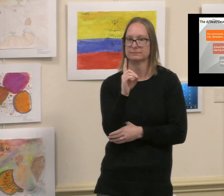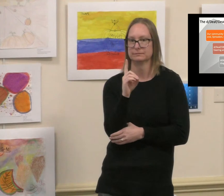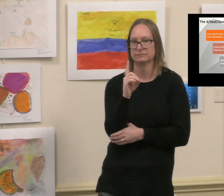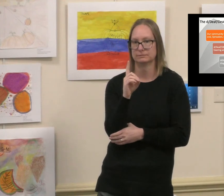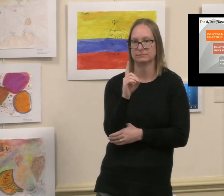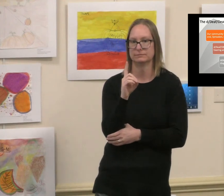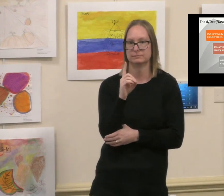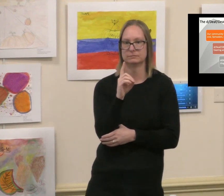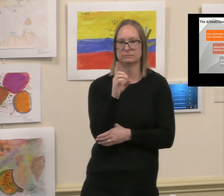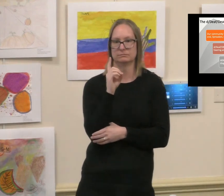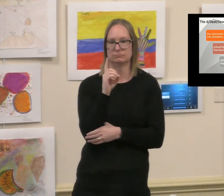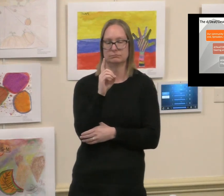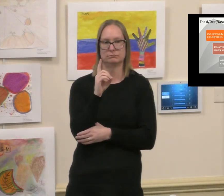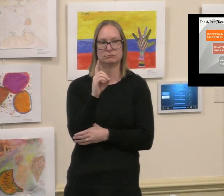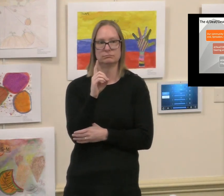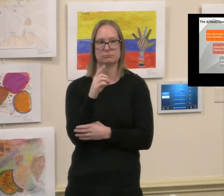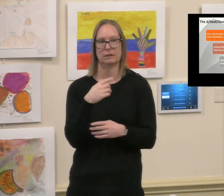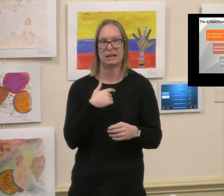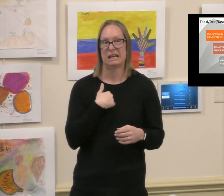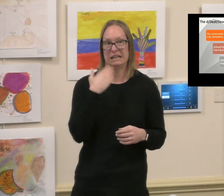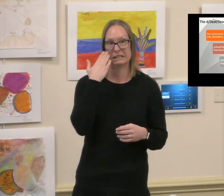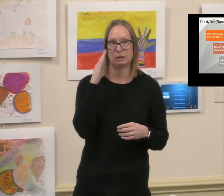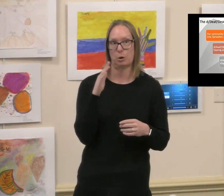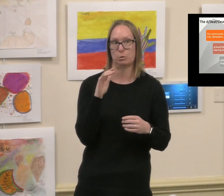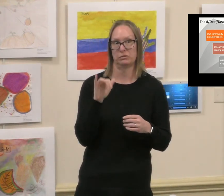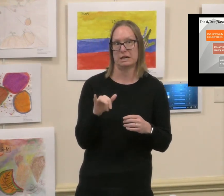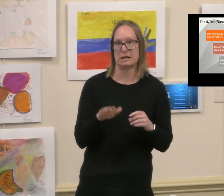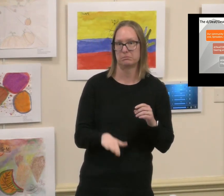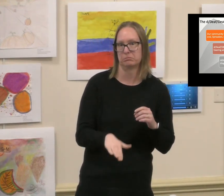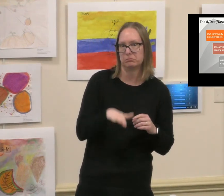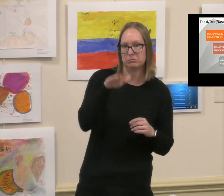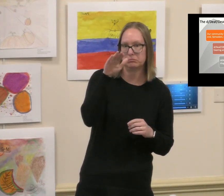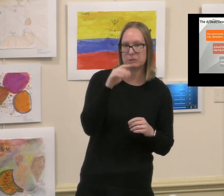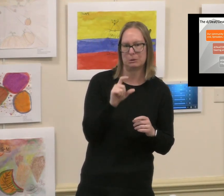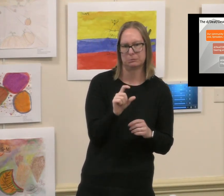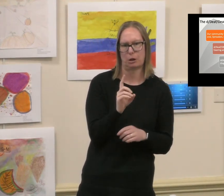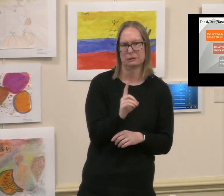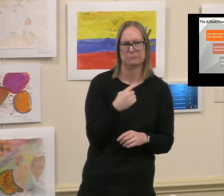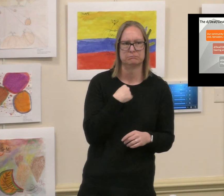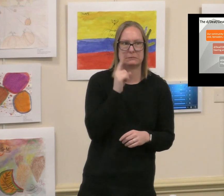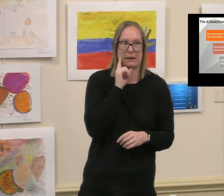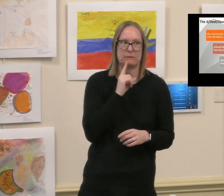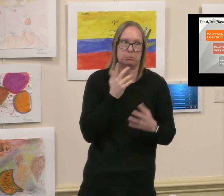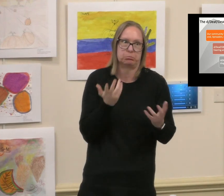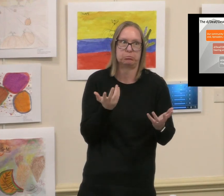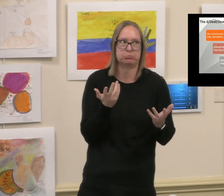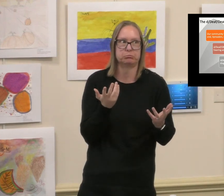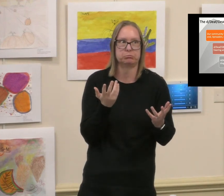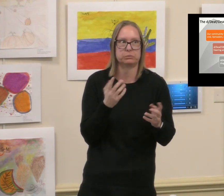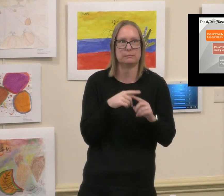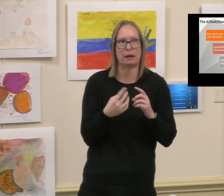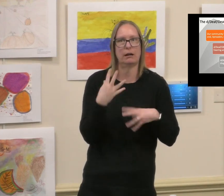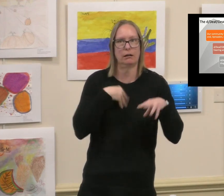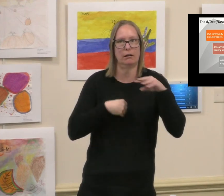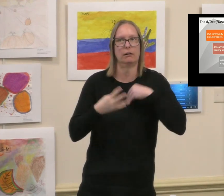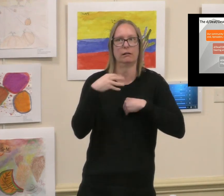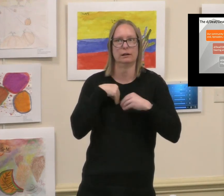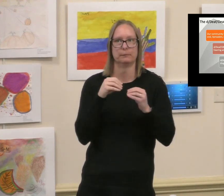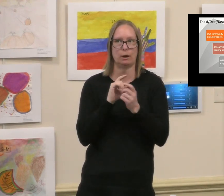for me, I call myself deaf with a capital D. I didn't know that growing up. I just, you know, I knew I